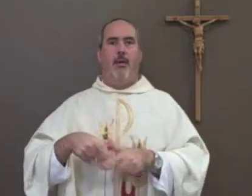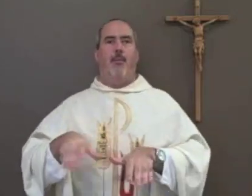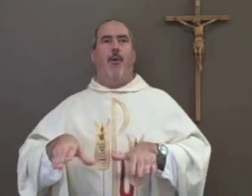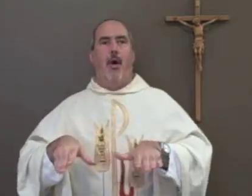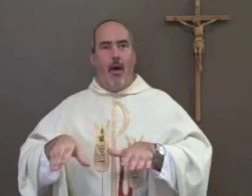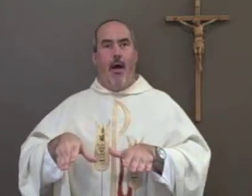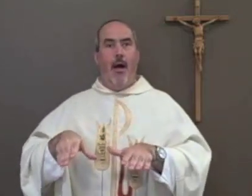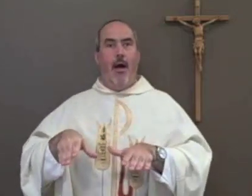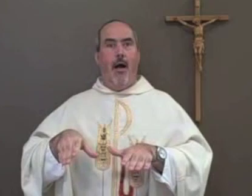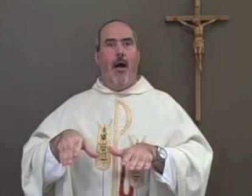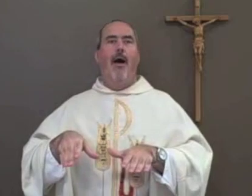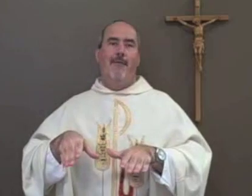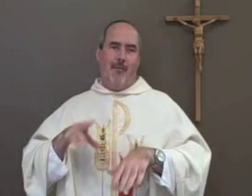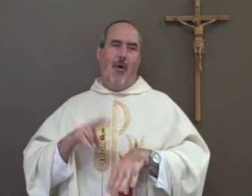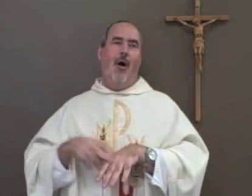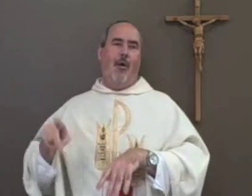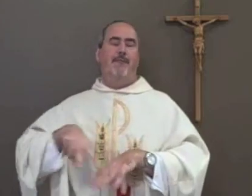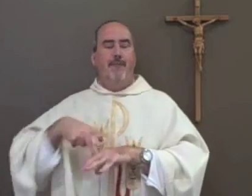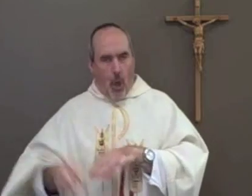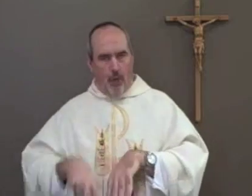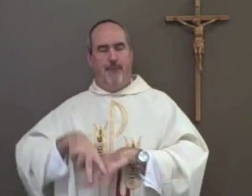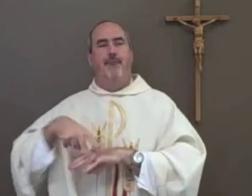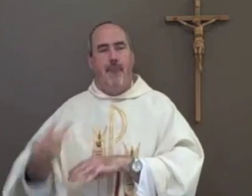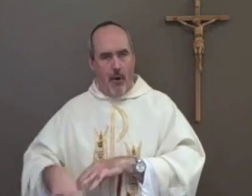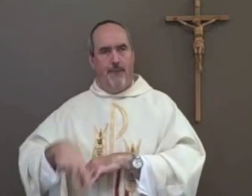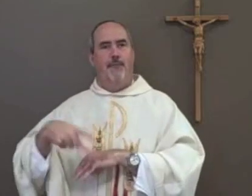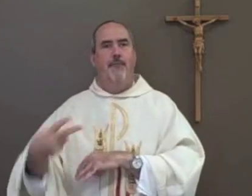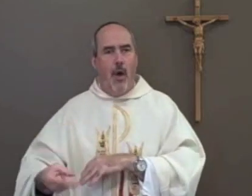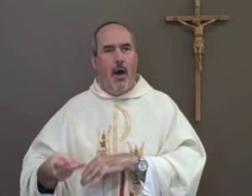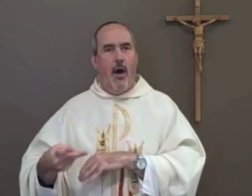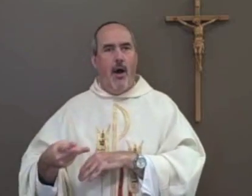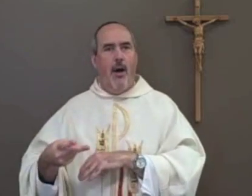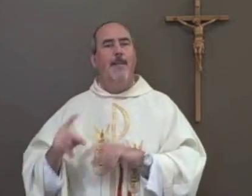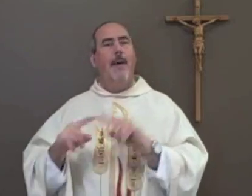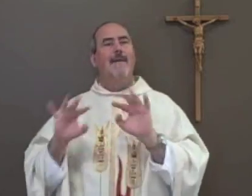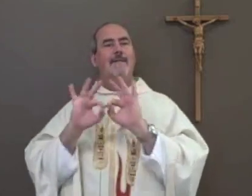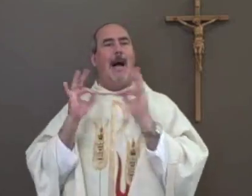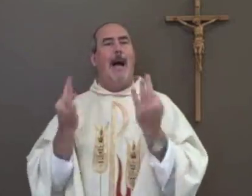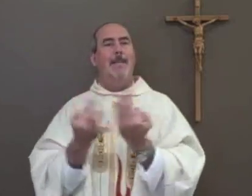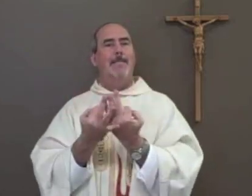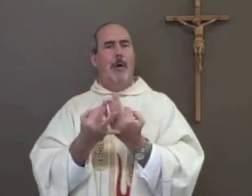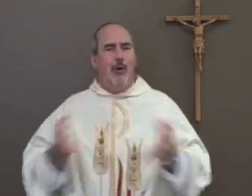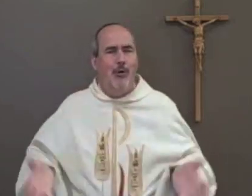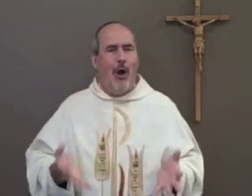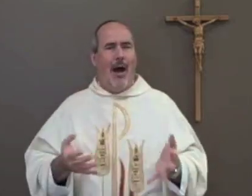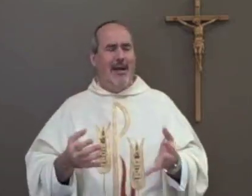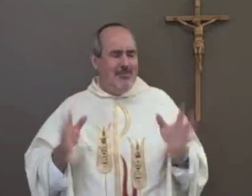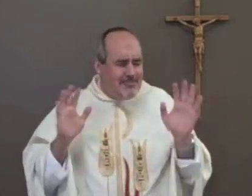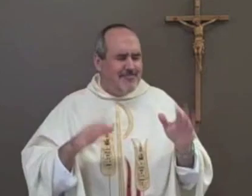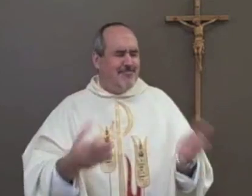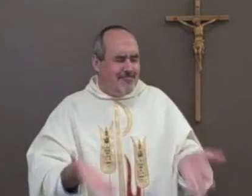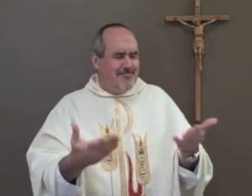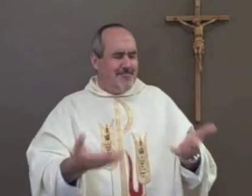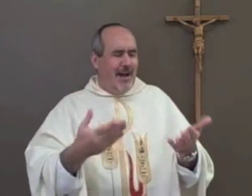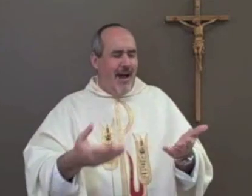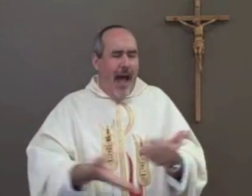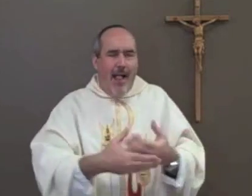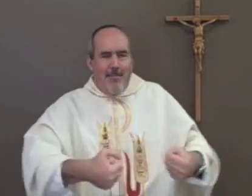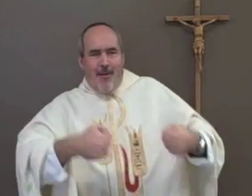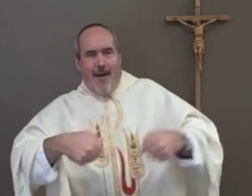to move around. And then they learn to take their steps. And of course, they're falling down all through this process, but we help